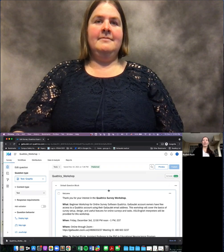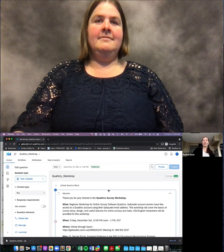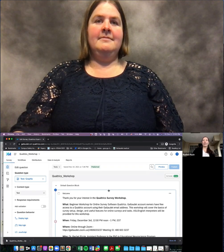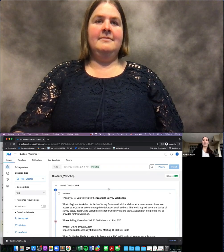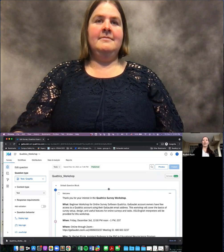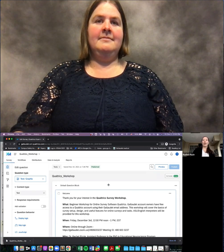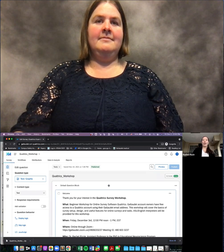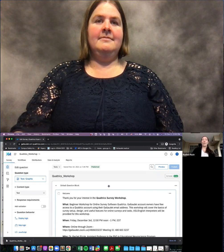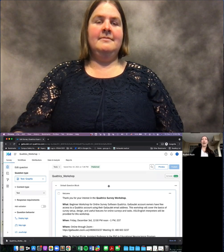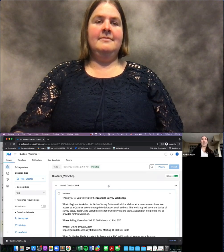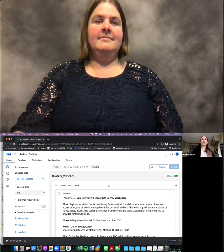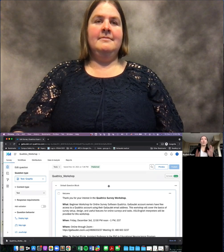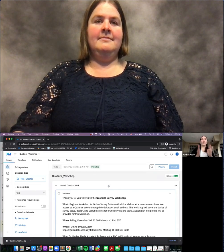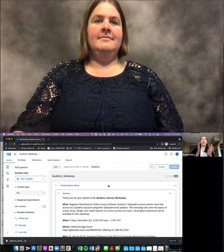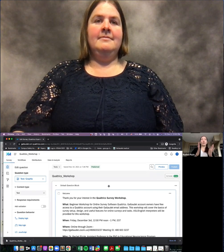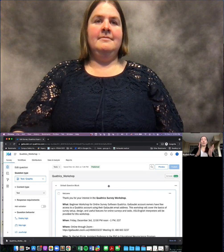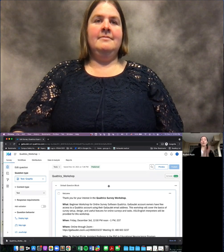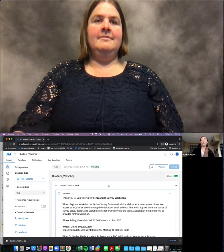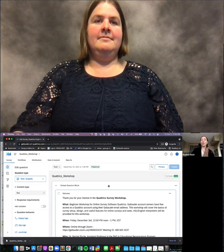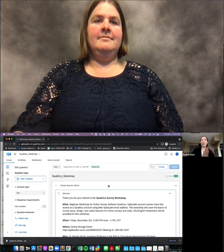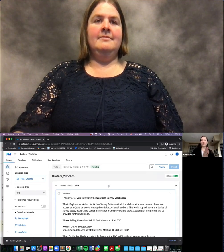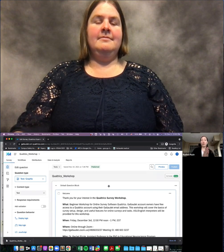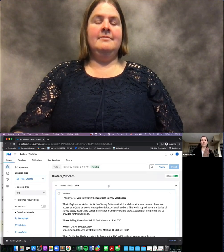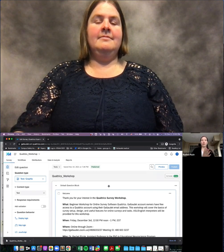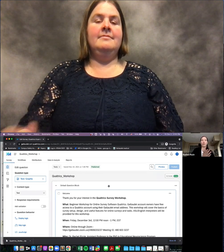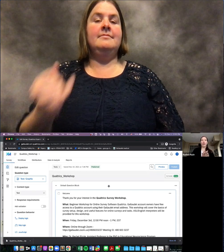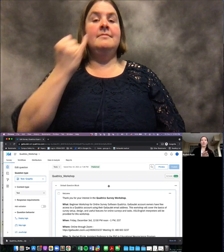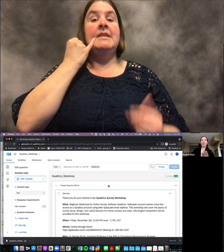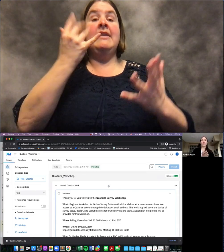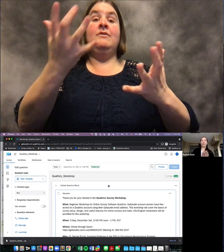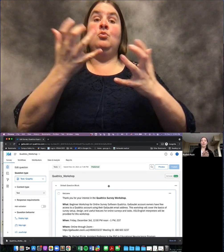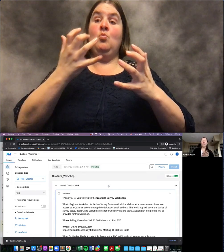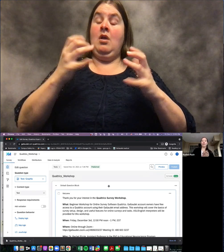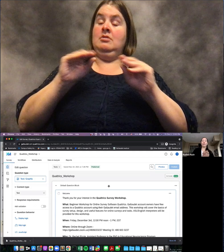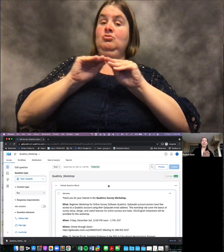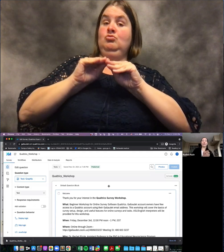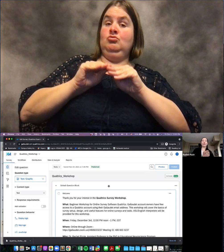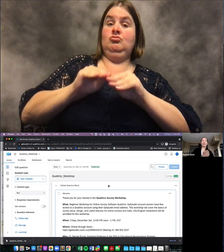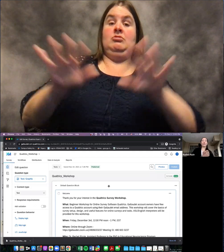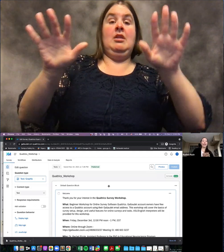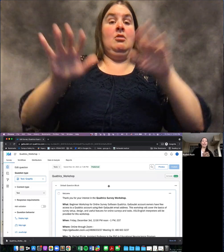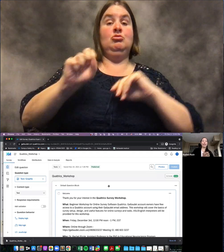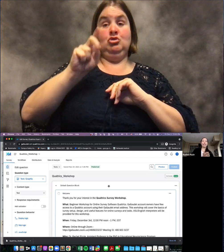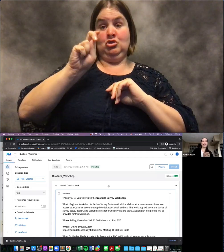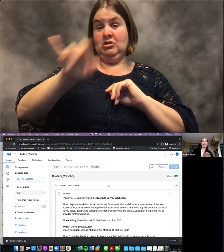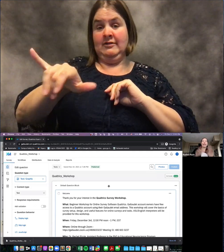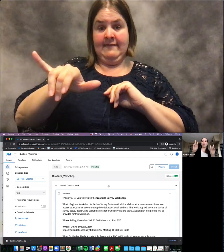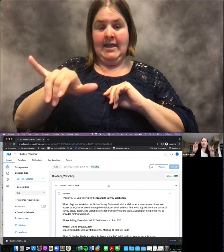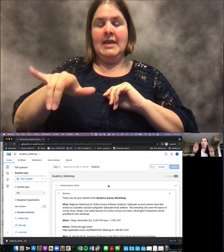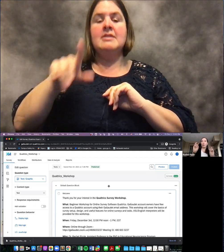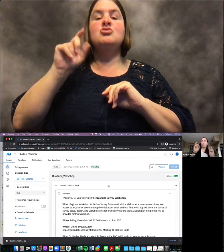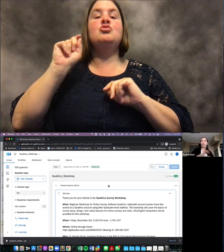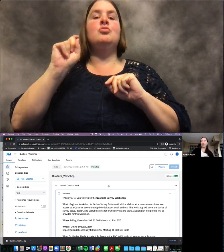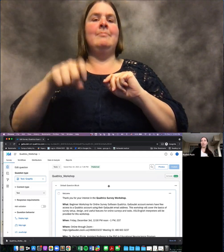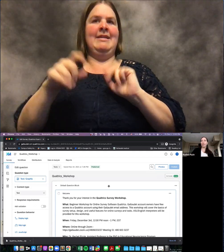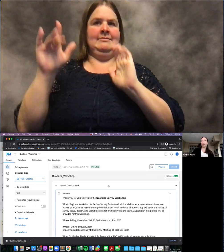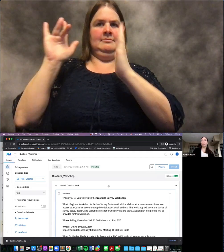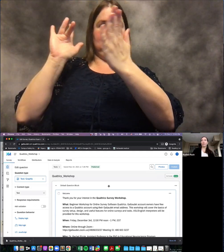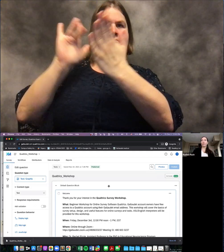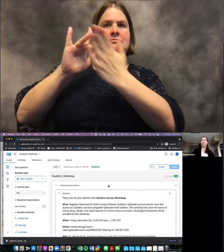to actually be able to distribute your survey, you need to finalize it and publish